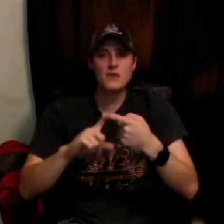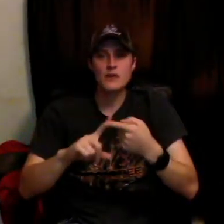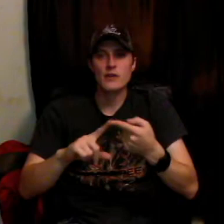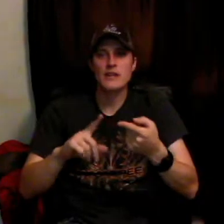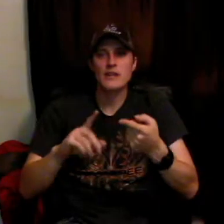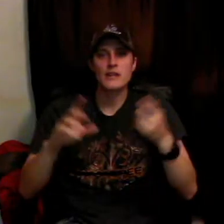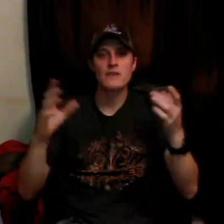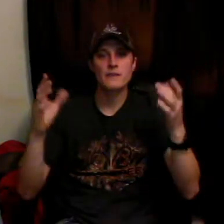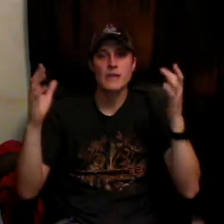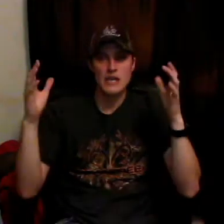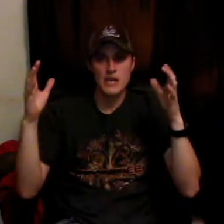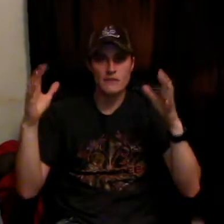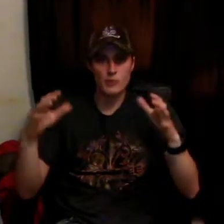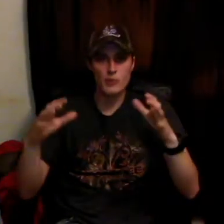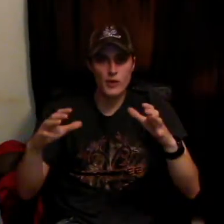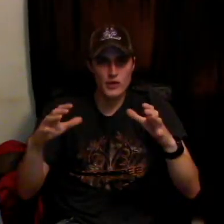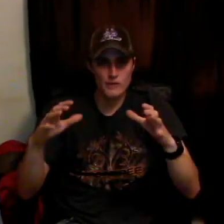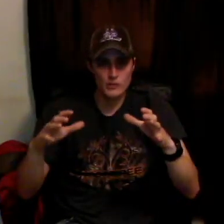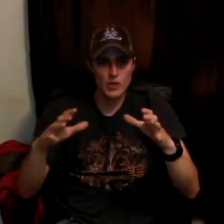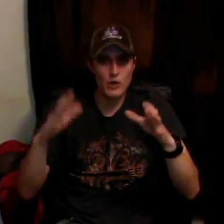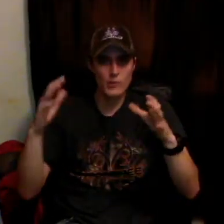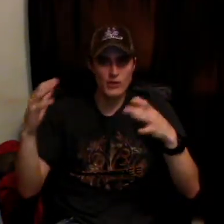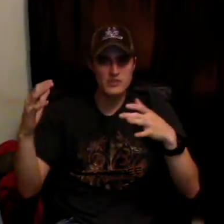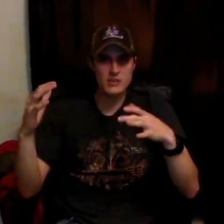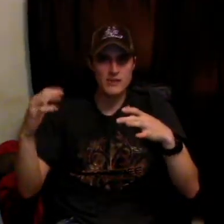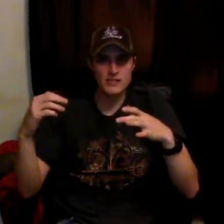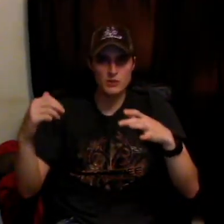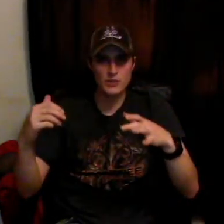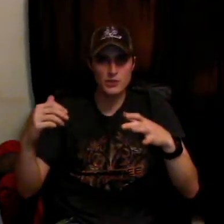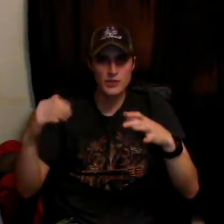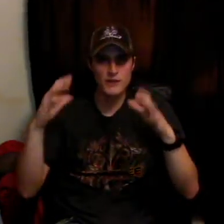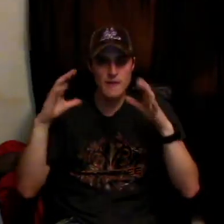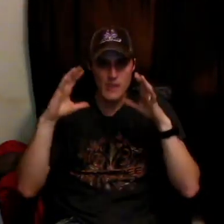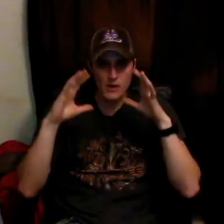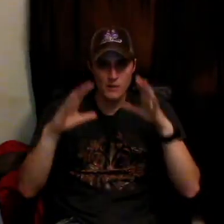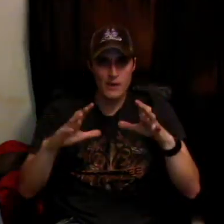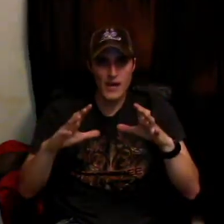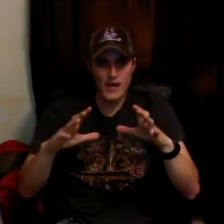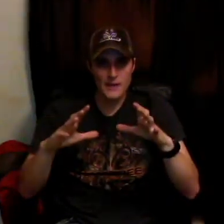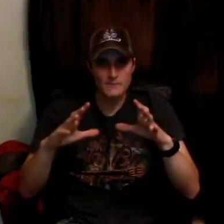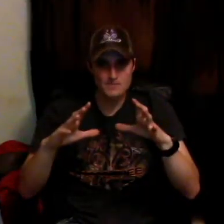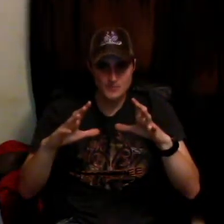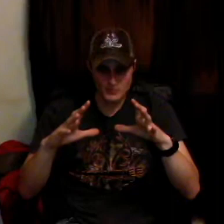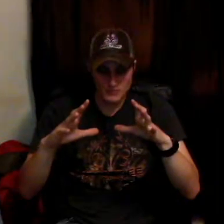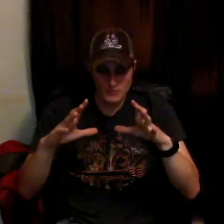they're eating. If you go and post up next to a tree by